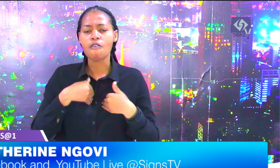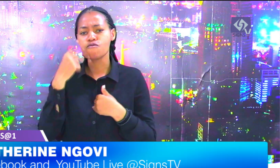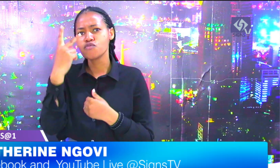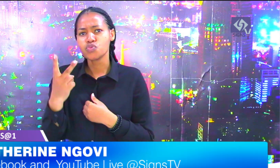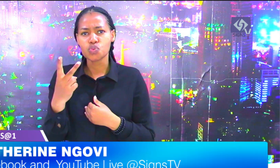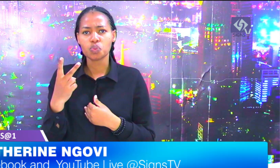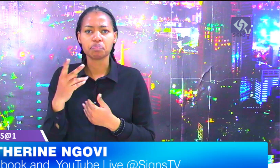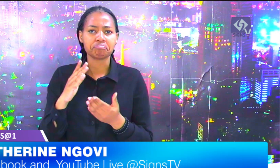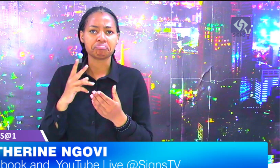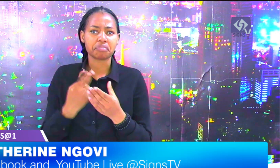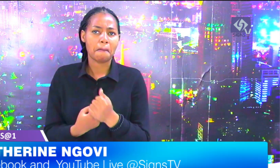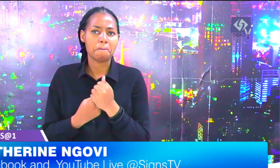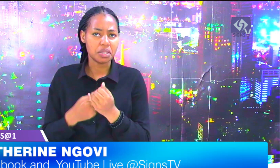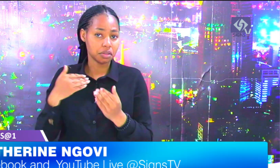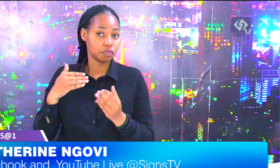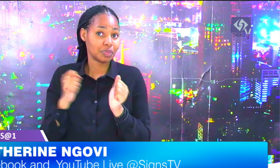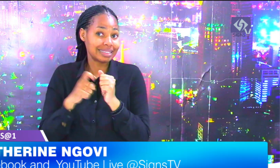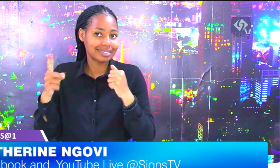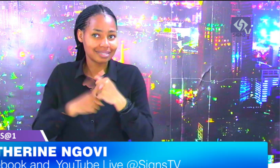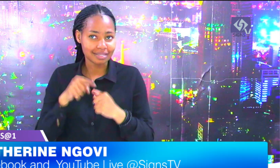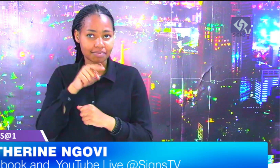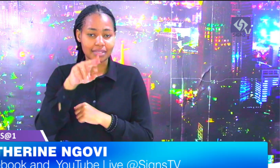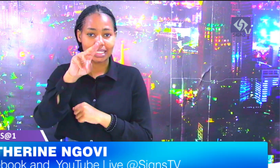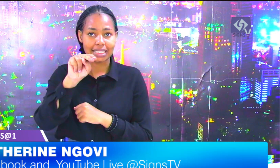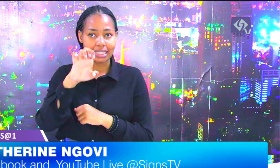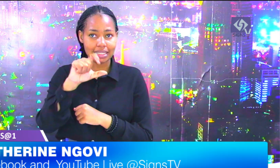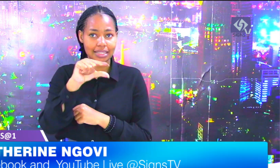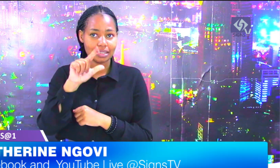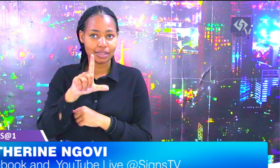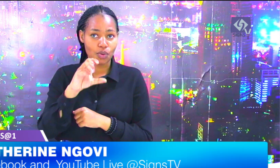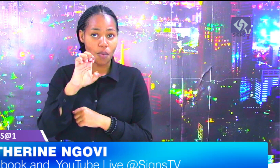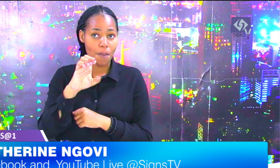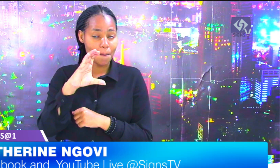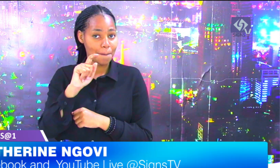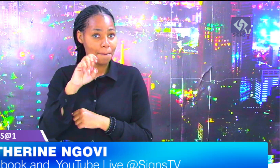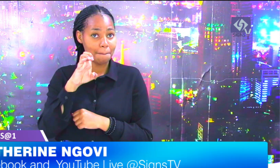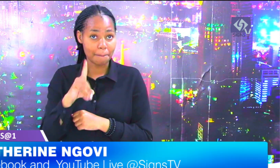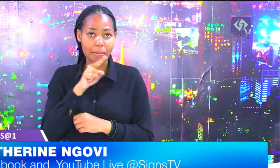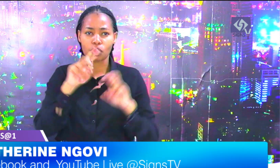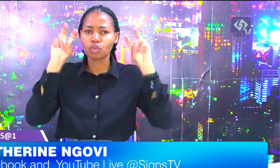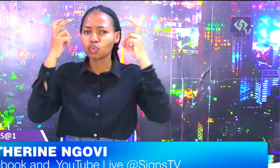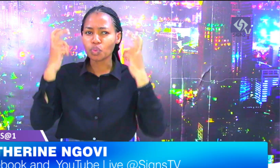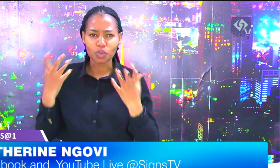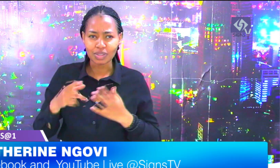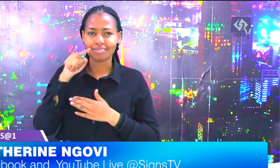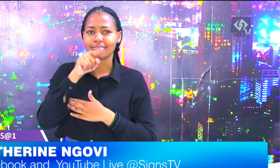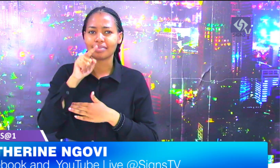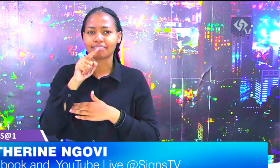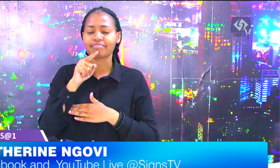were present in the 27 out of 47 counties in Kenya, adding